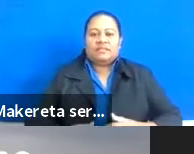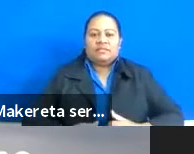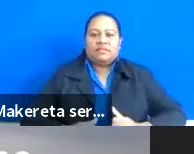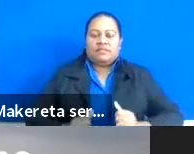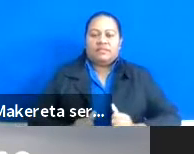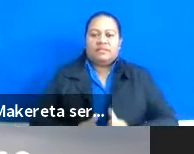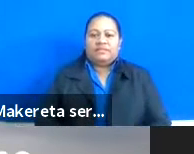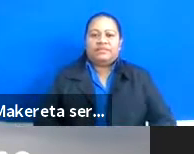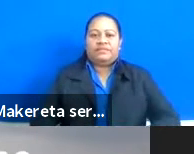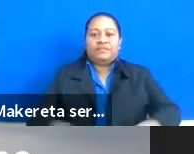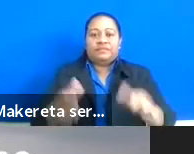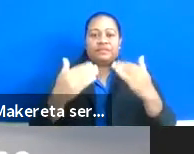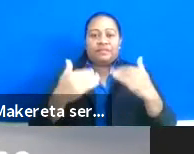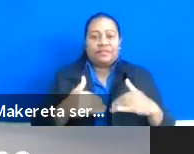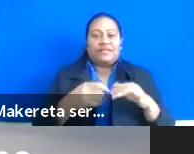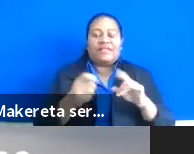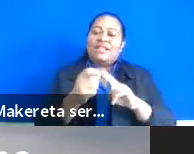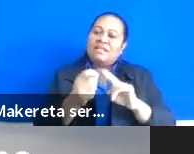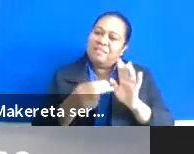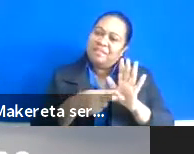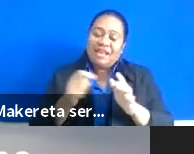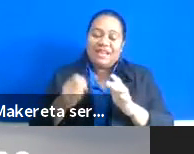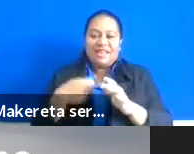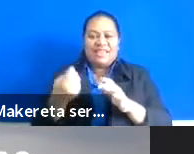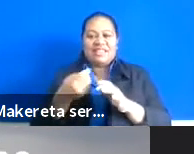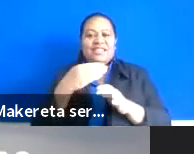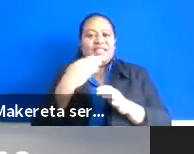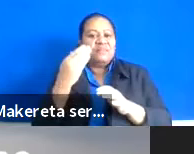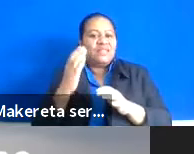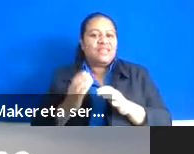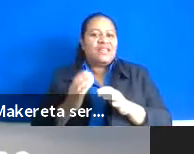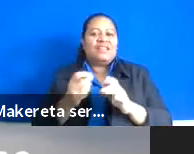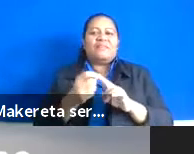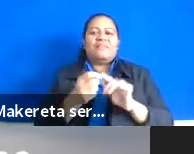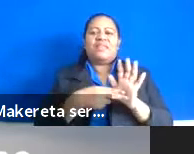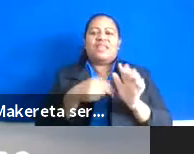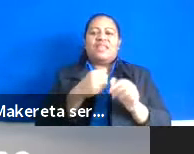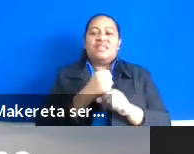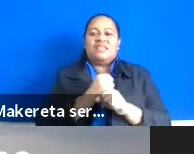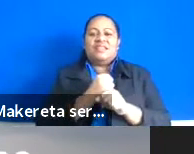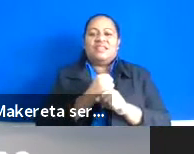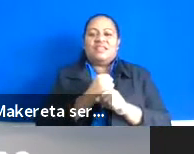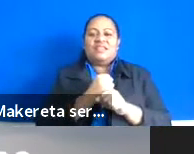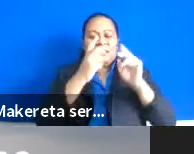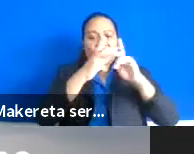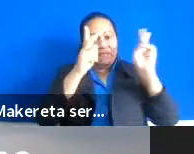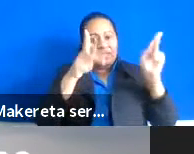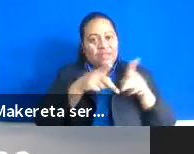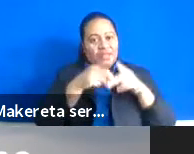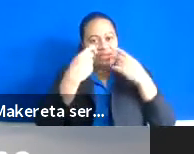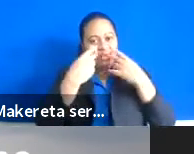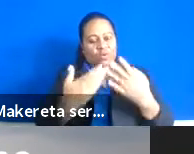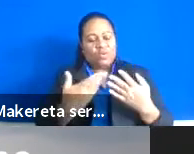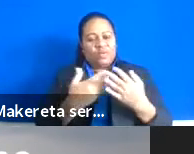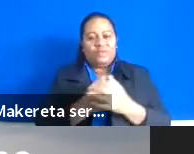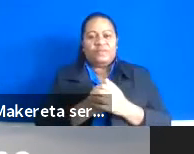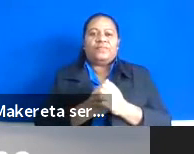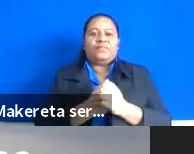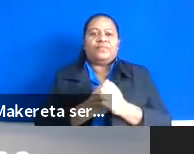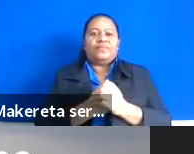from Papua New Guinea. She is the coordinator for the Papua New Guinea Center for Locally Managed Marine Areas. And she will be